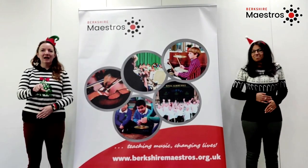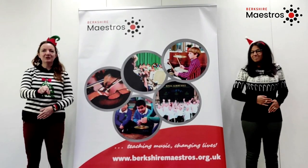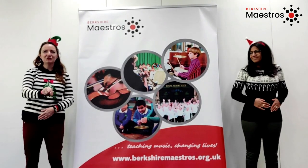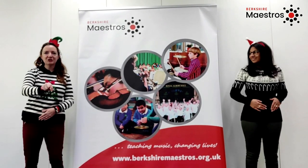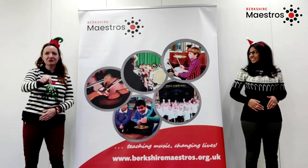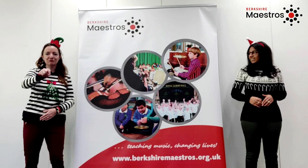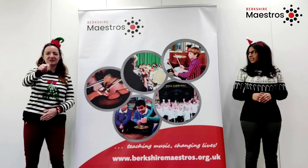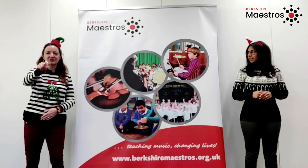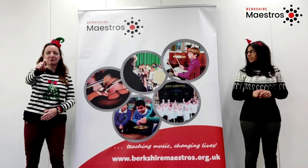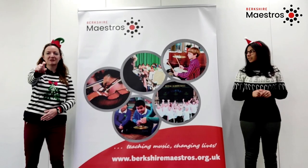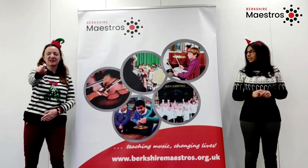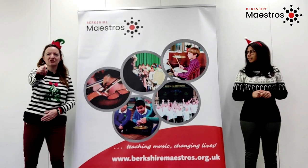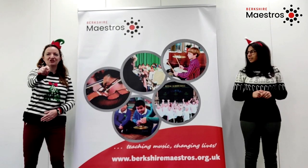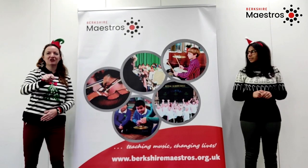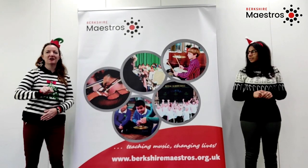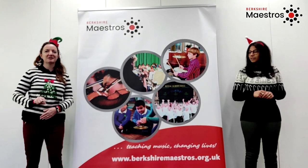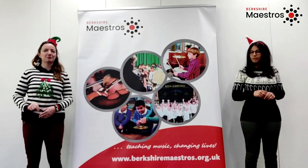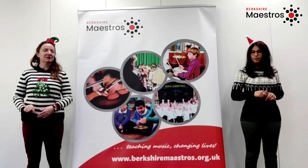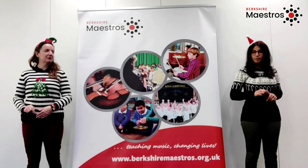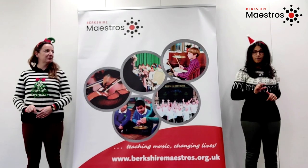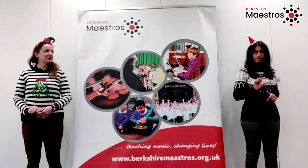And just reach to the ones that are just within reach.